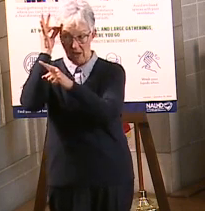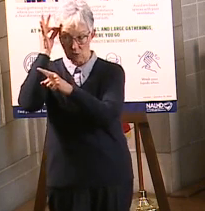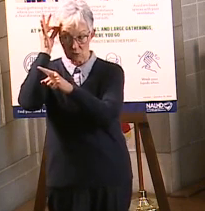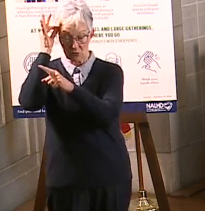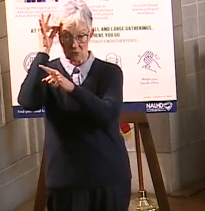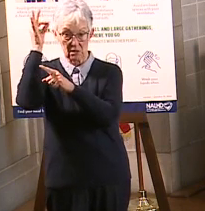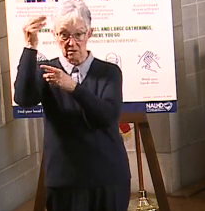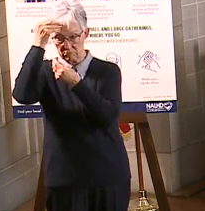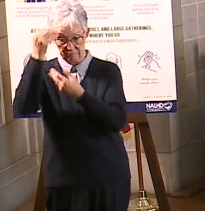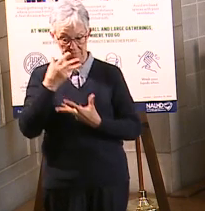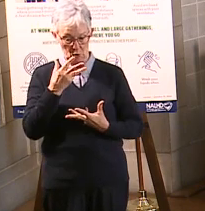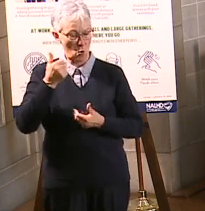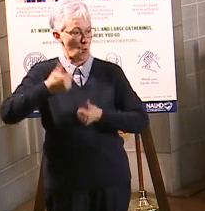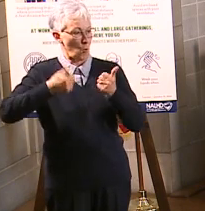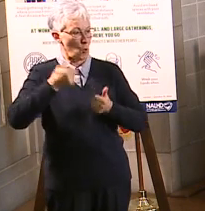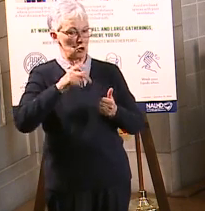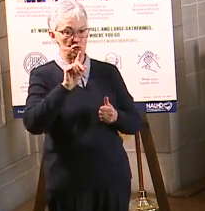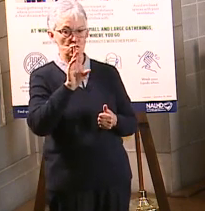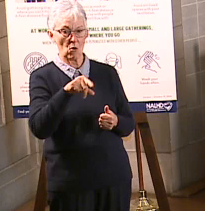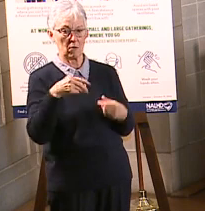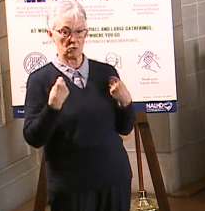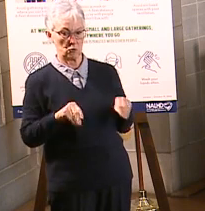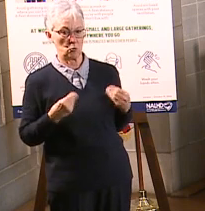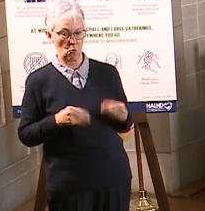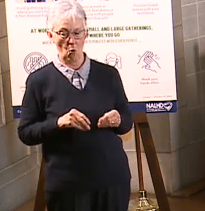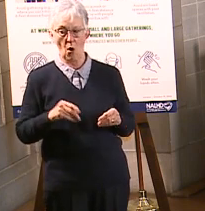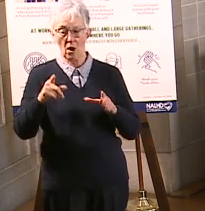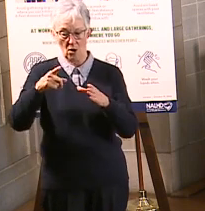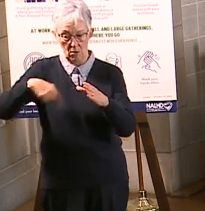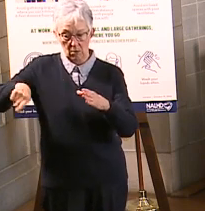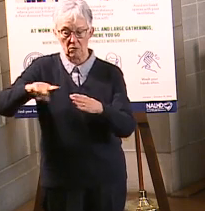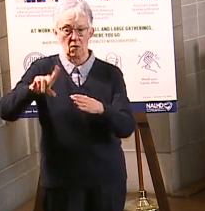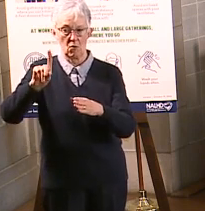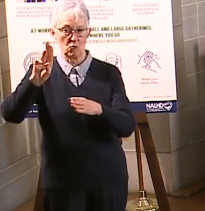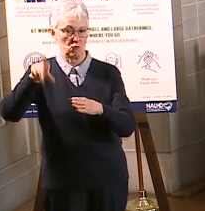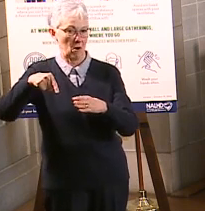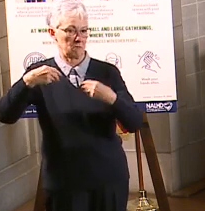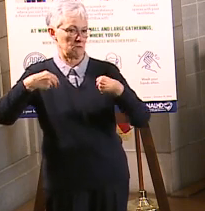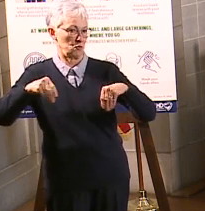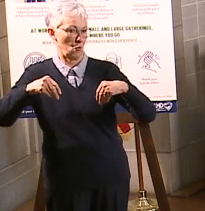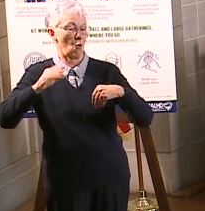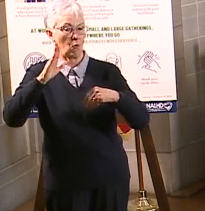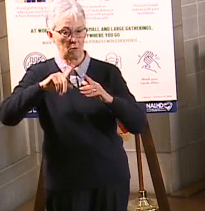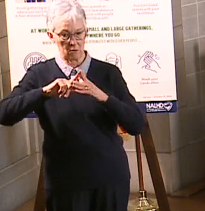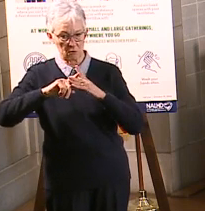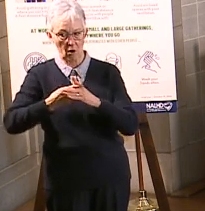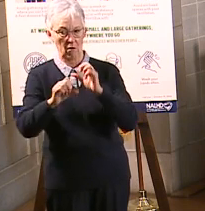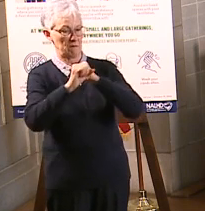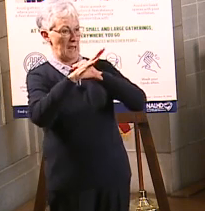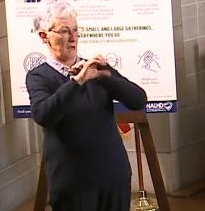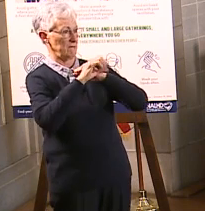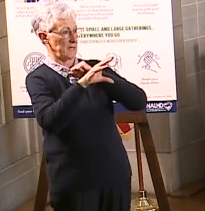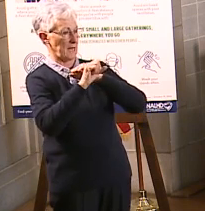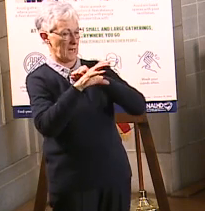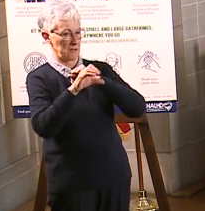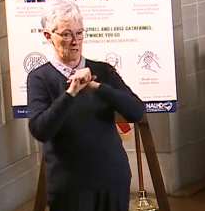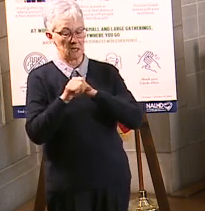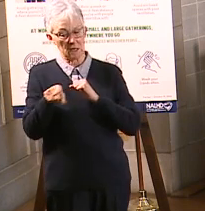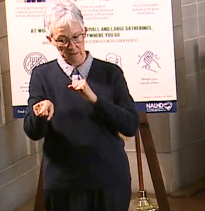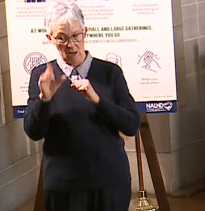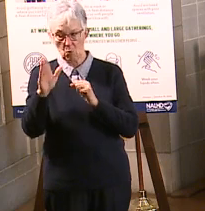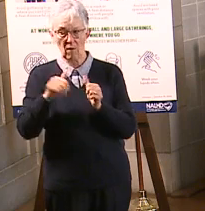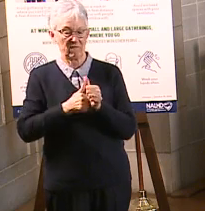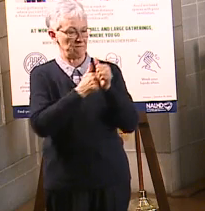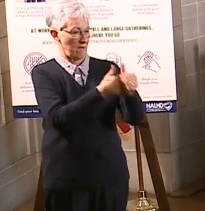they will put that information out, that they are available to schedule. They do follow our phases, so they will be working